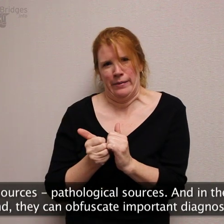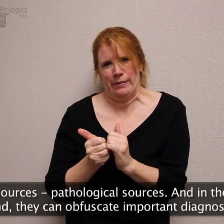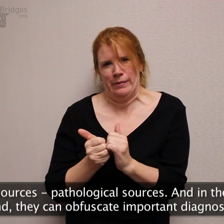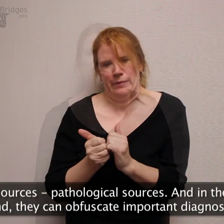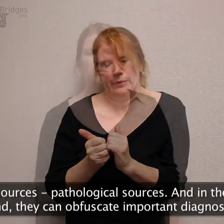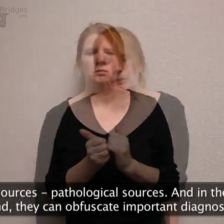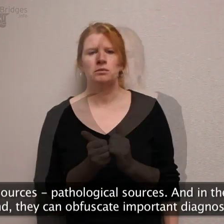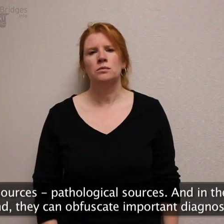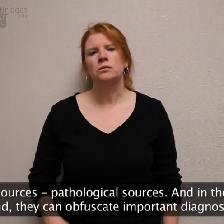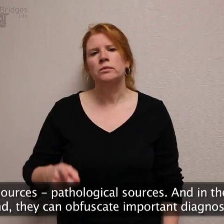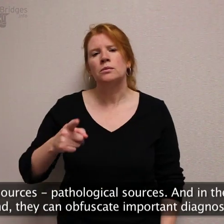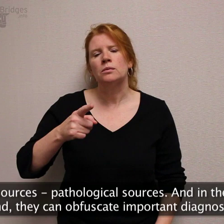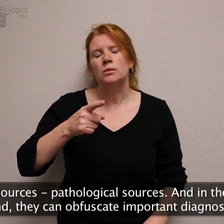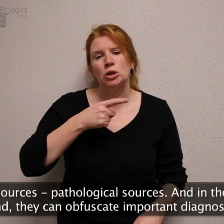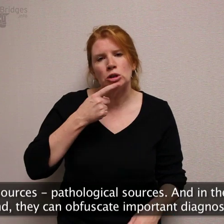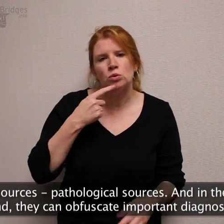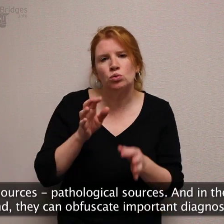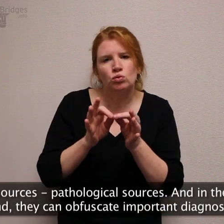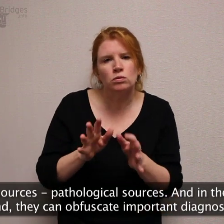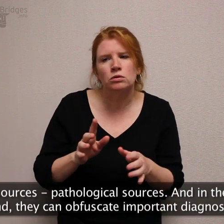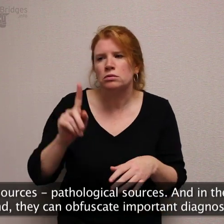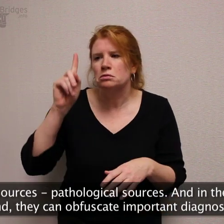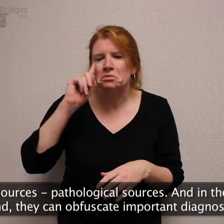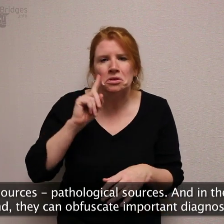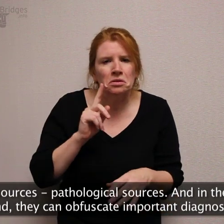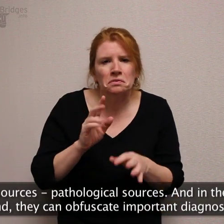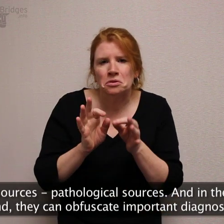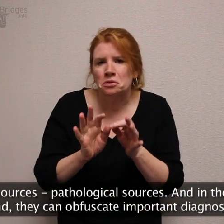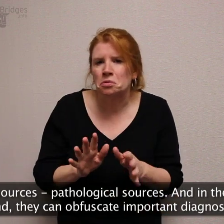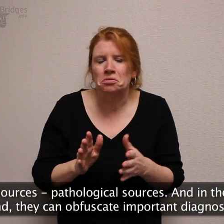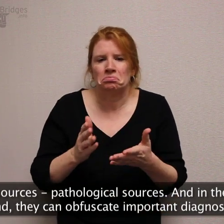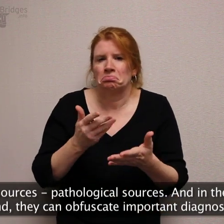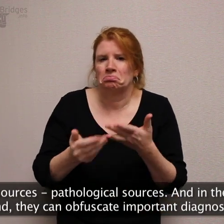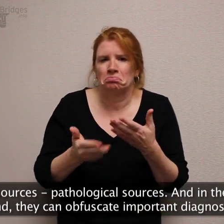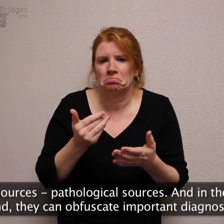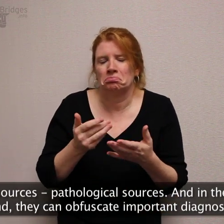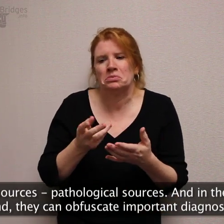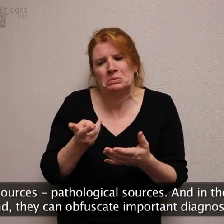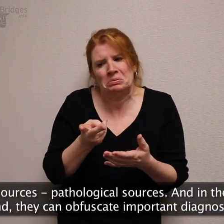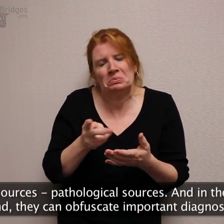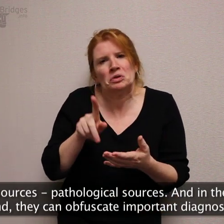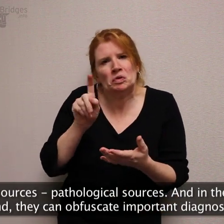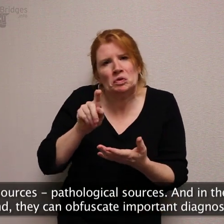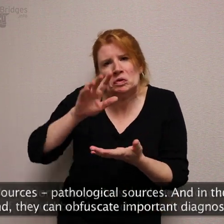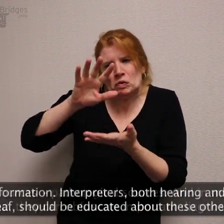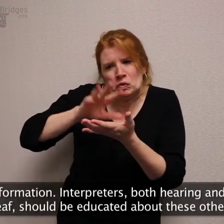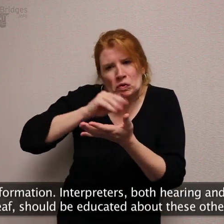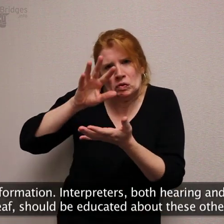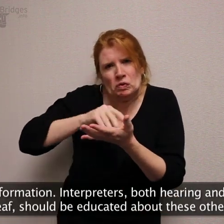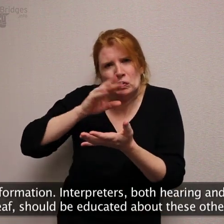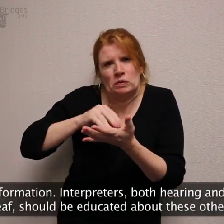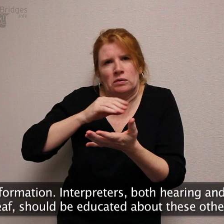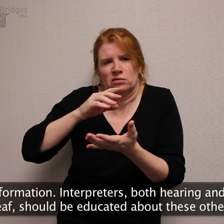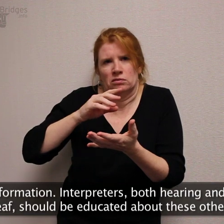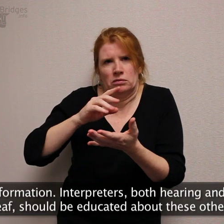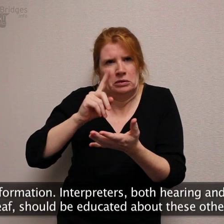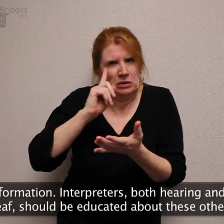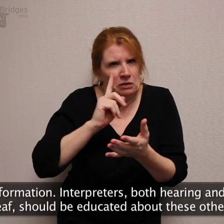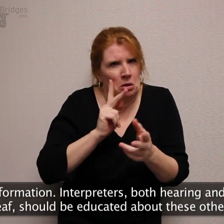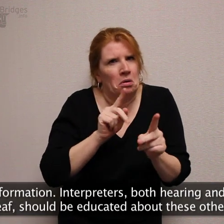sources, and in the end, they can obfuscate important diagnostic information.